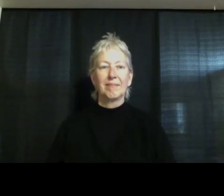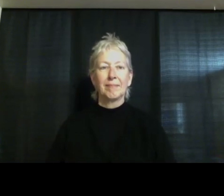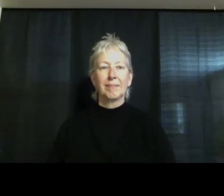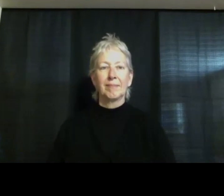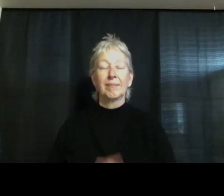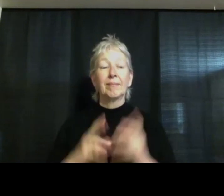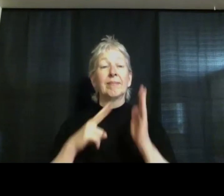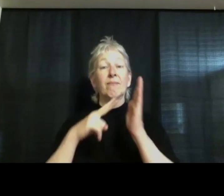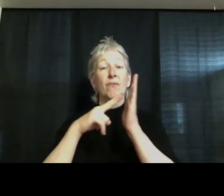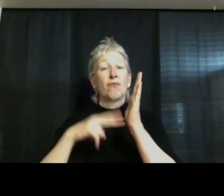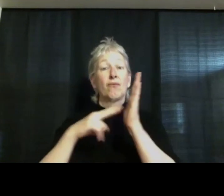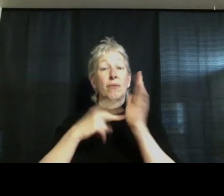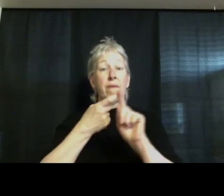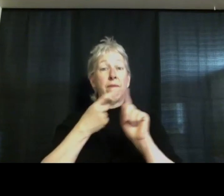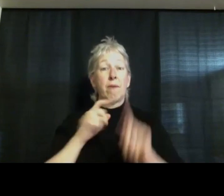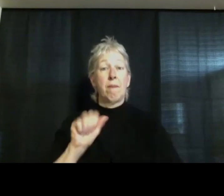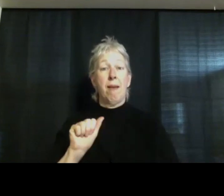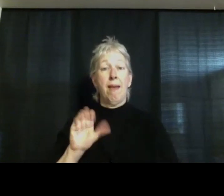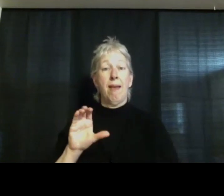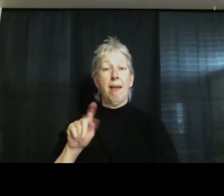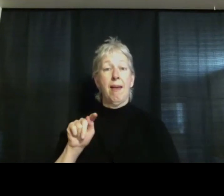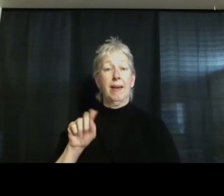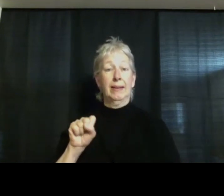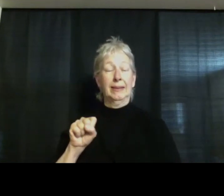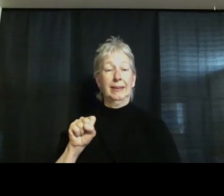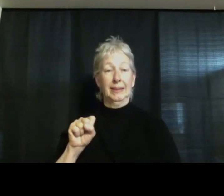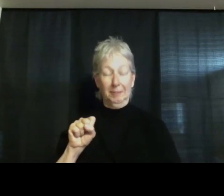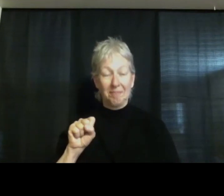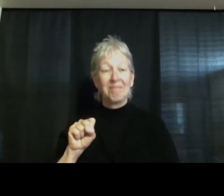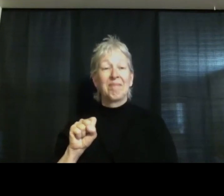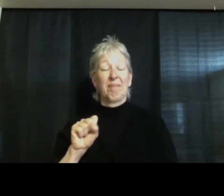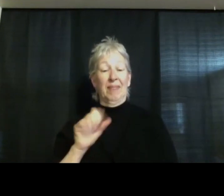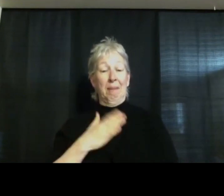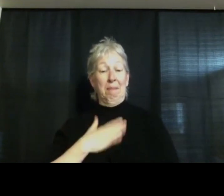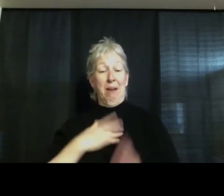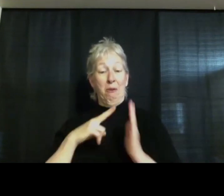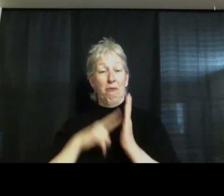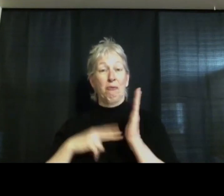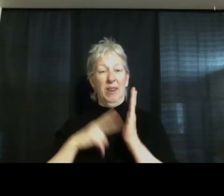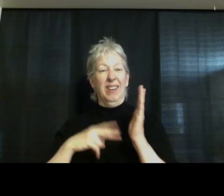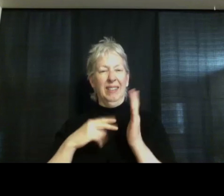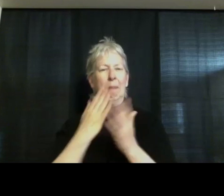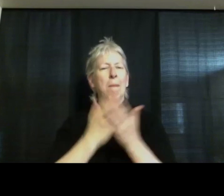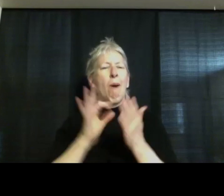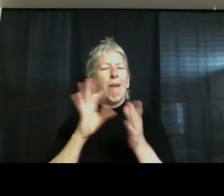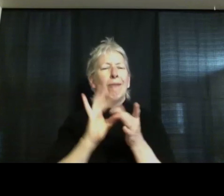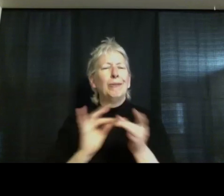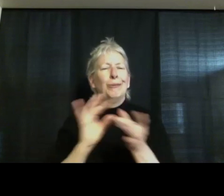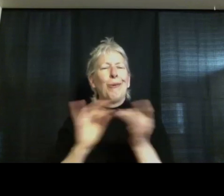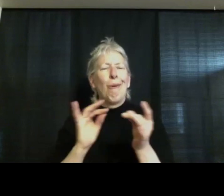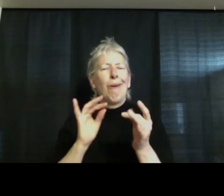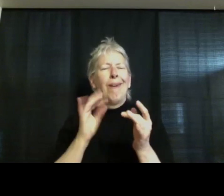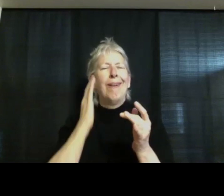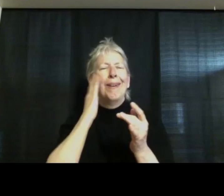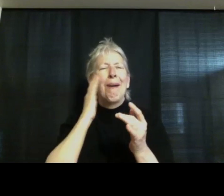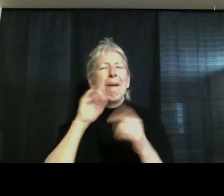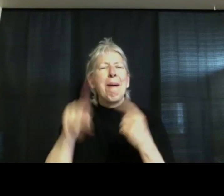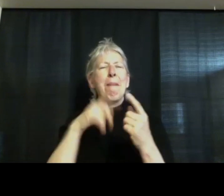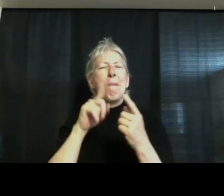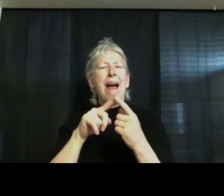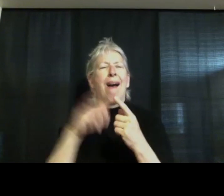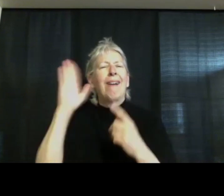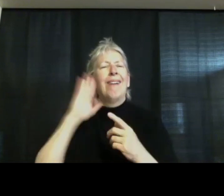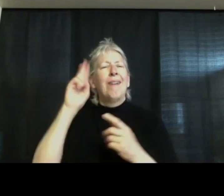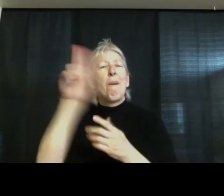A reading from Acts. Today's reading is part of the introduction to the narrative of the outpouring of the